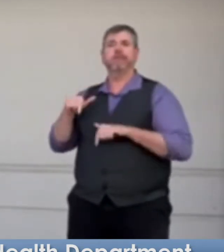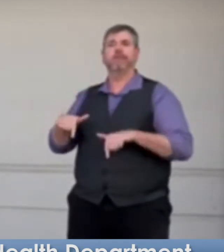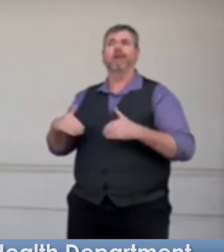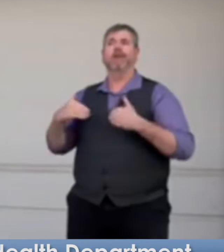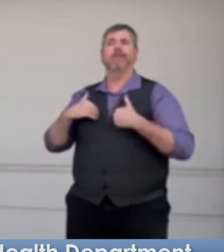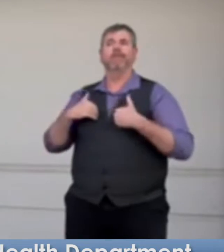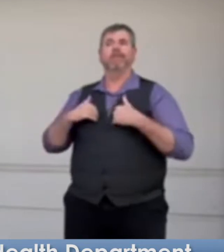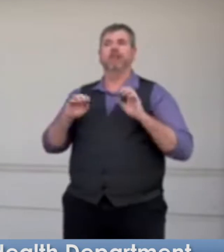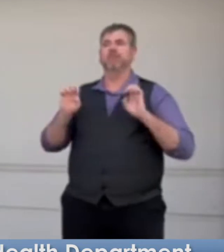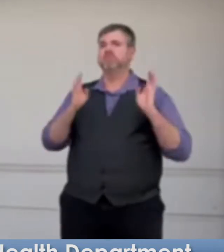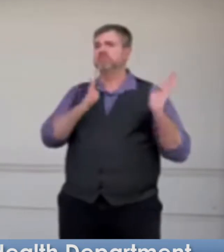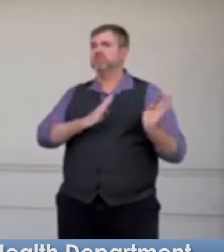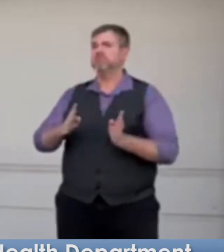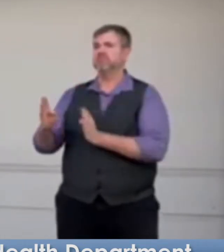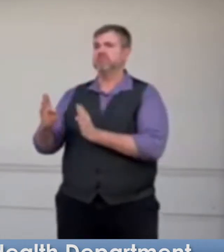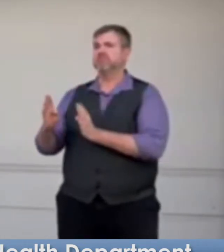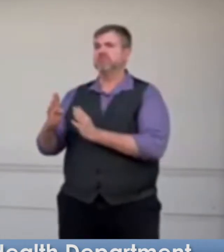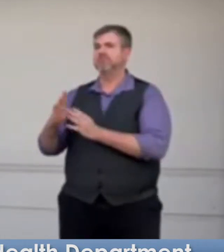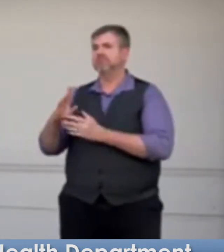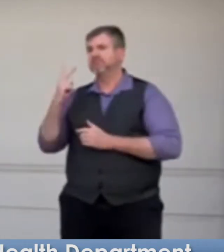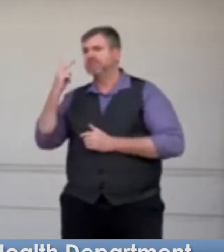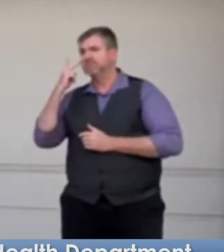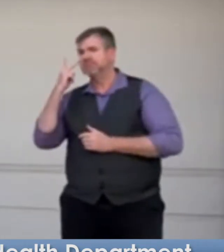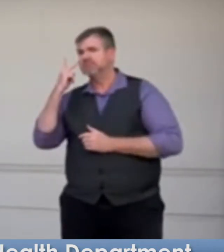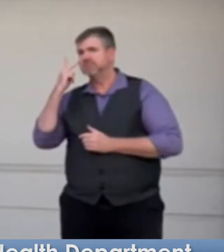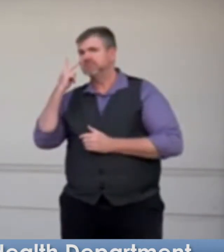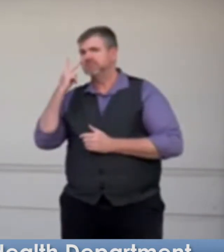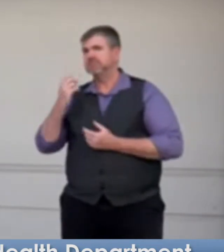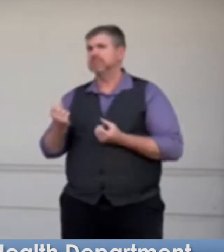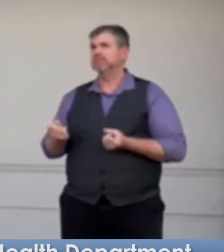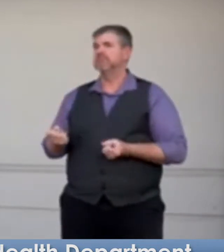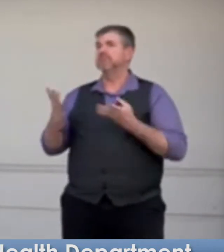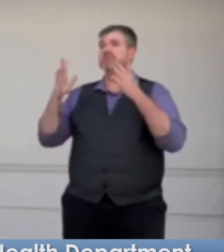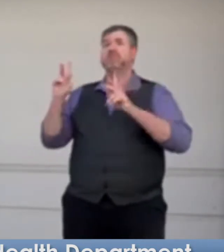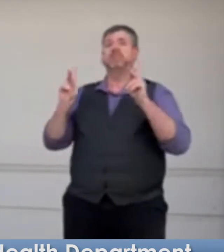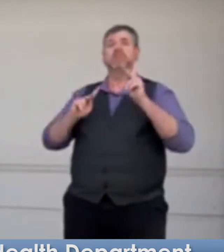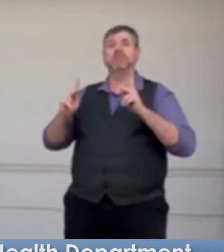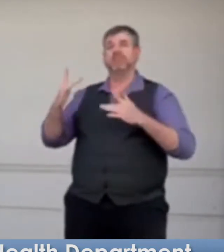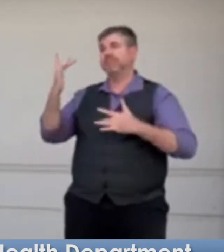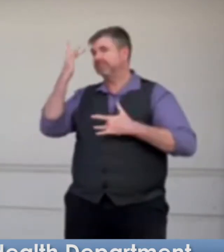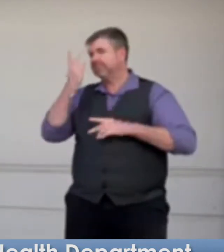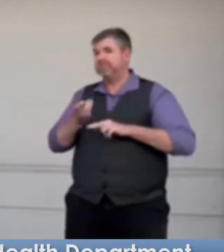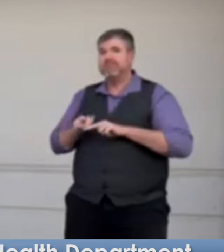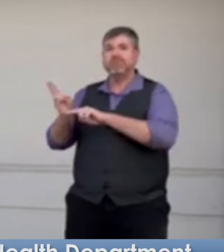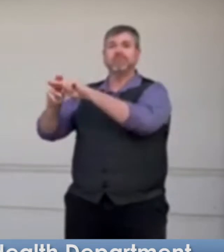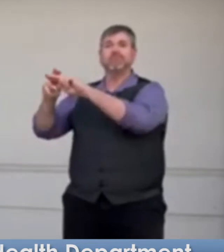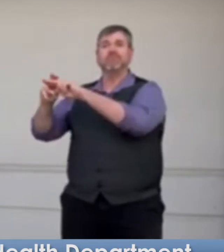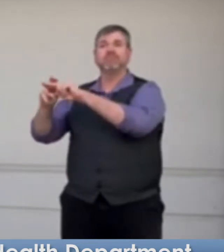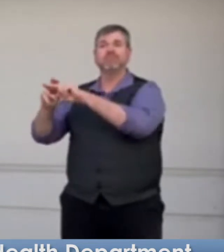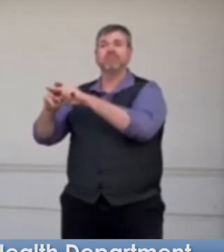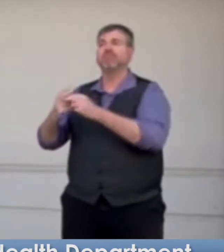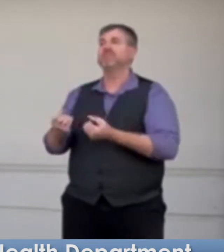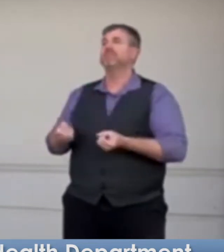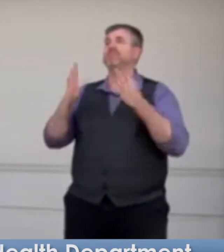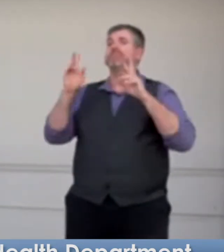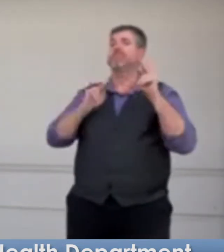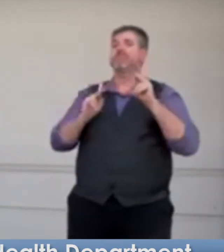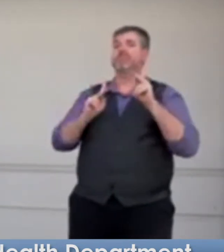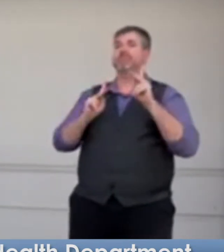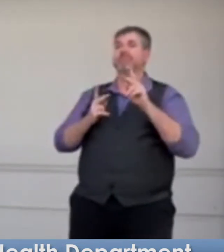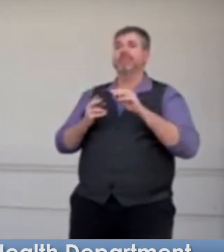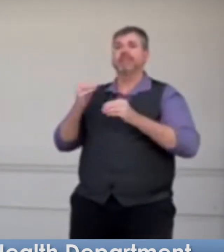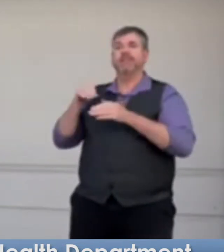the significant increase in COVID-19 cases and hospitalizations that we are seeing throughout the